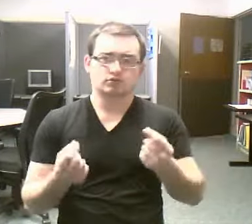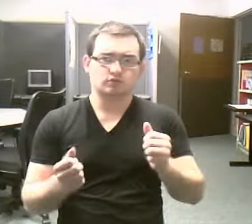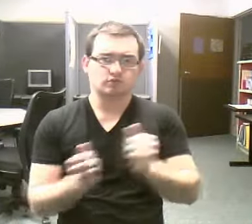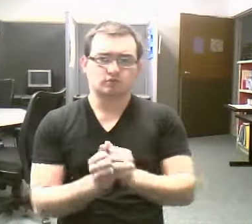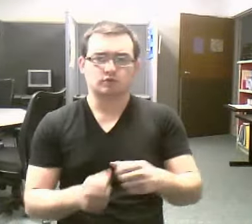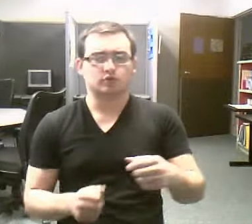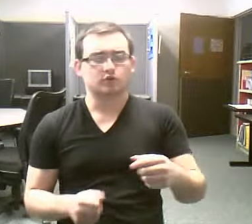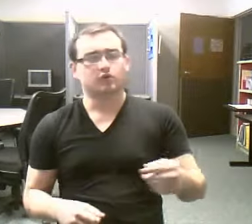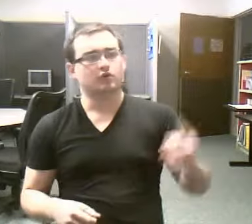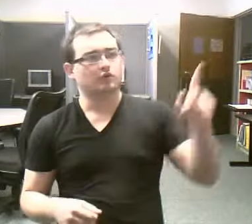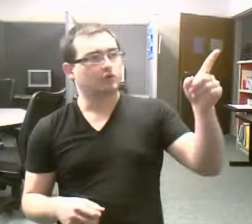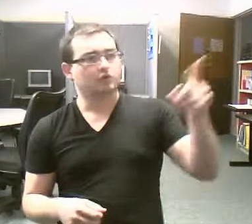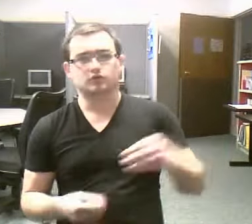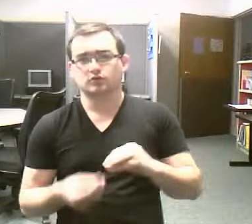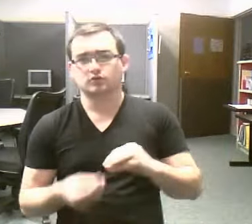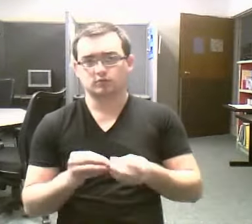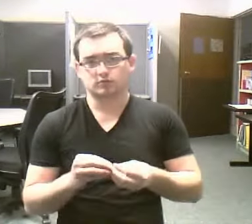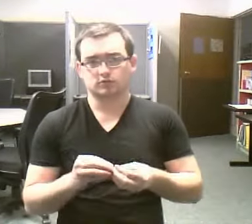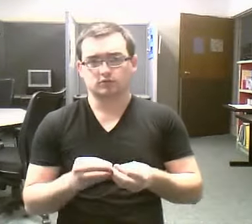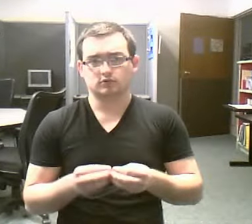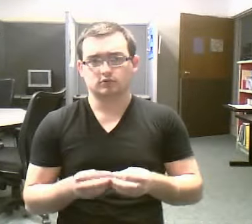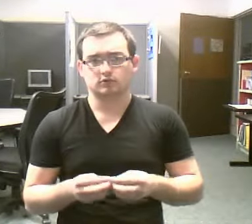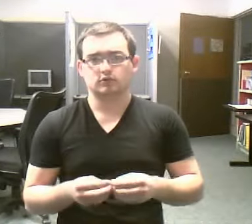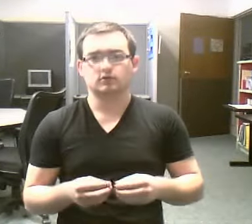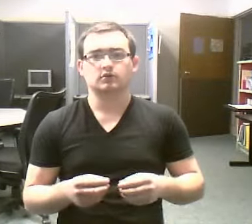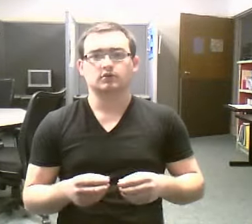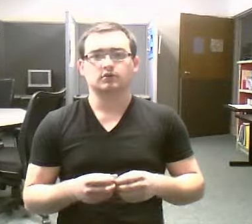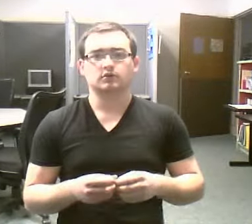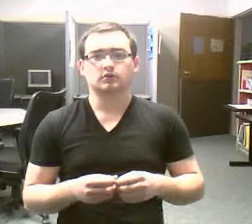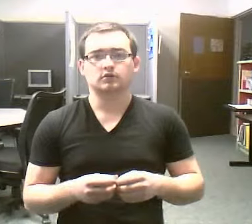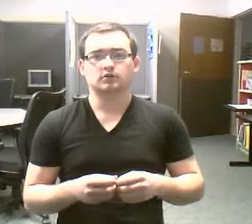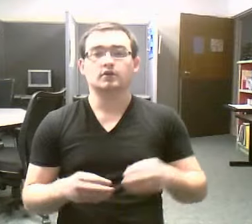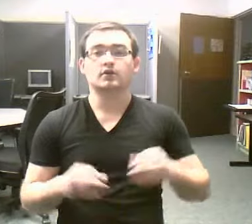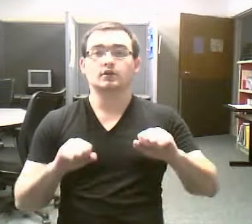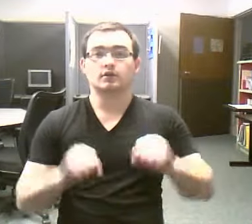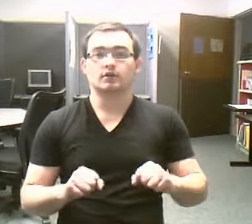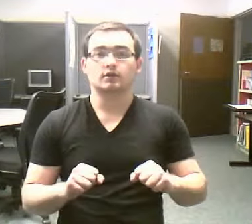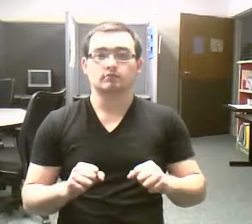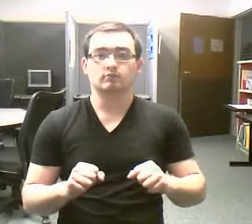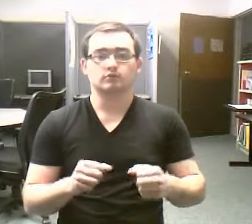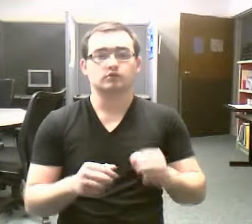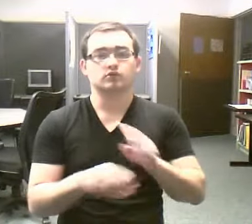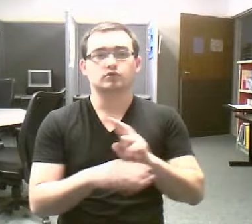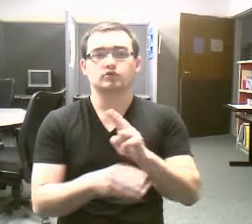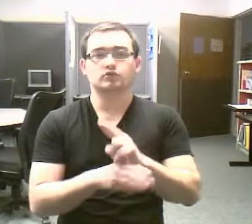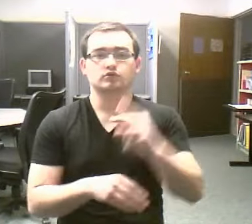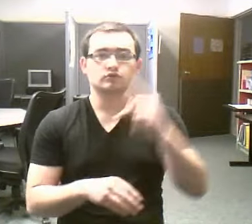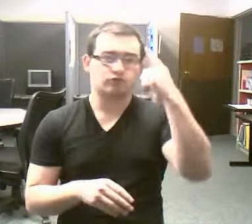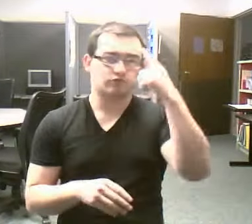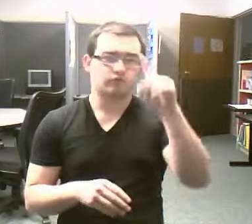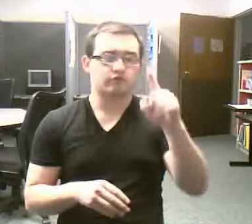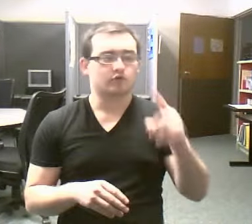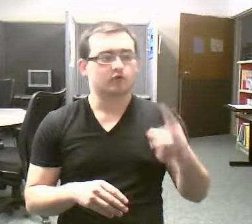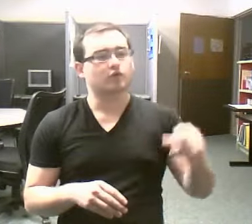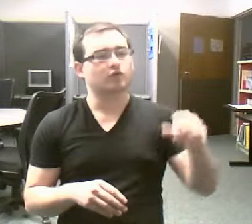as a ratio, of course, or a quotient of two different integers. So let's write two different integers. We have 3 and we